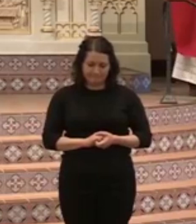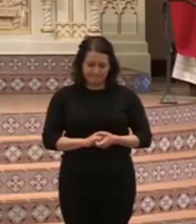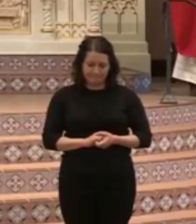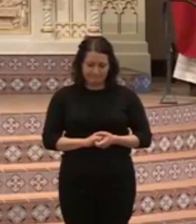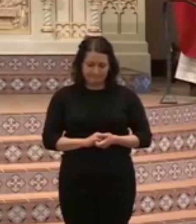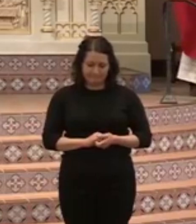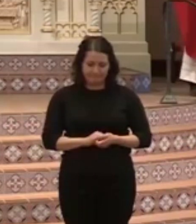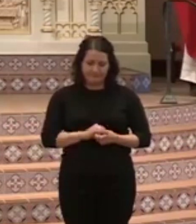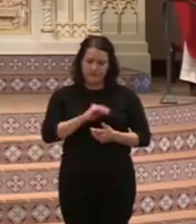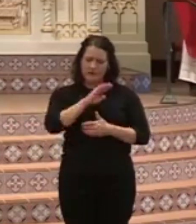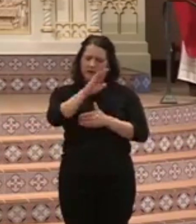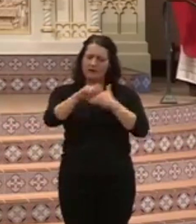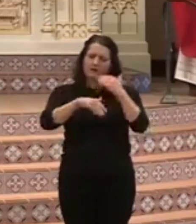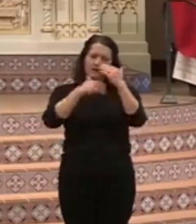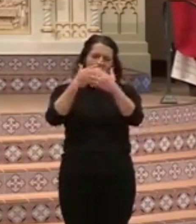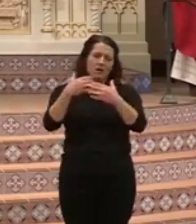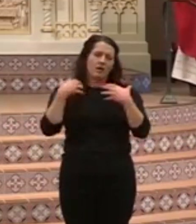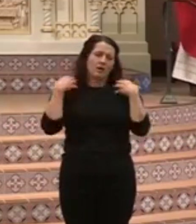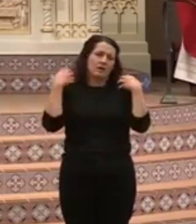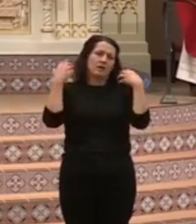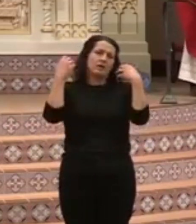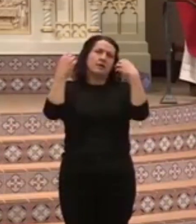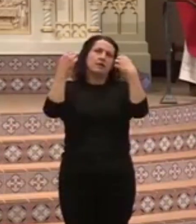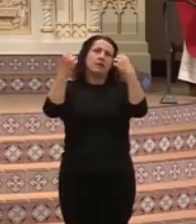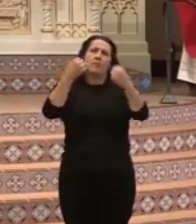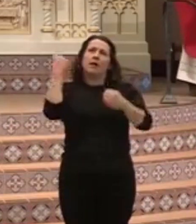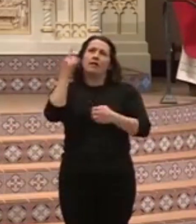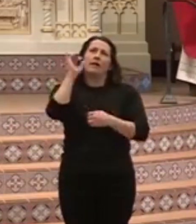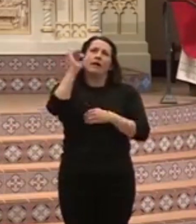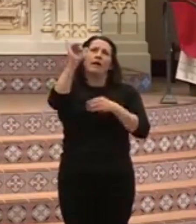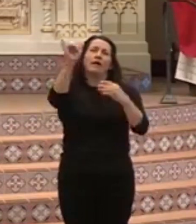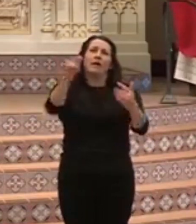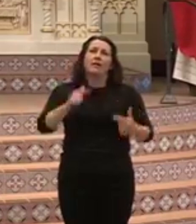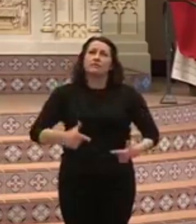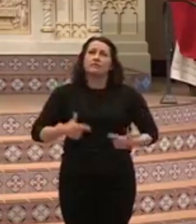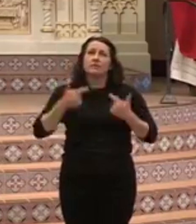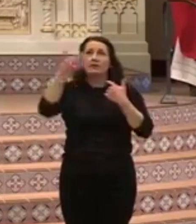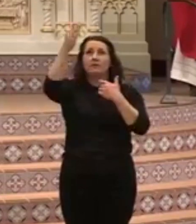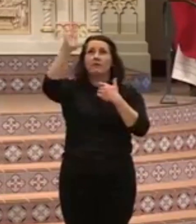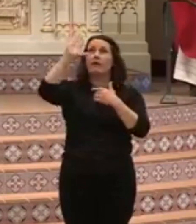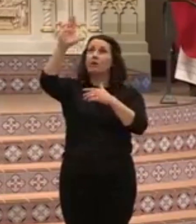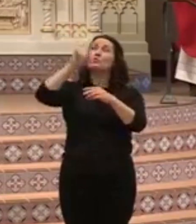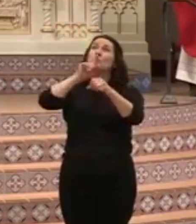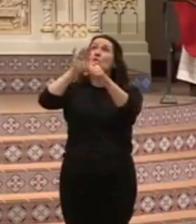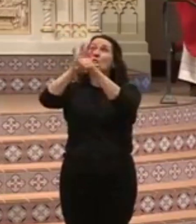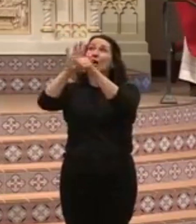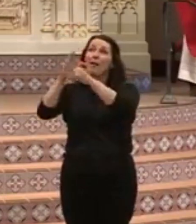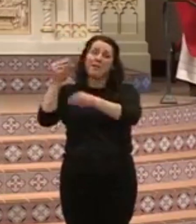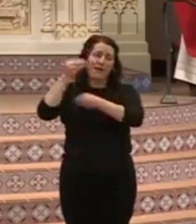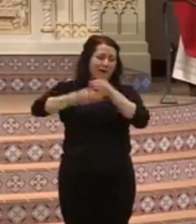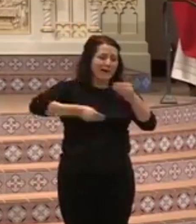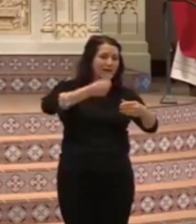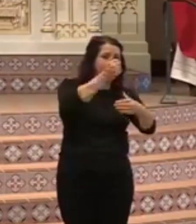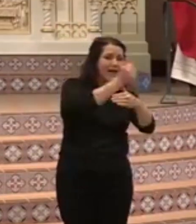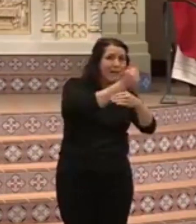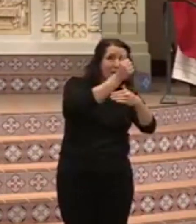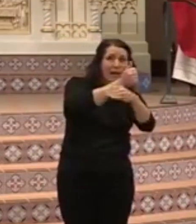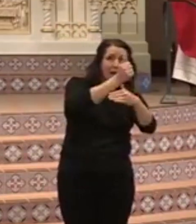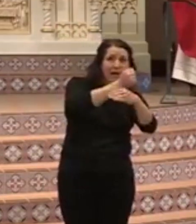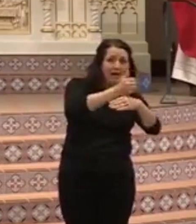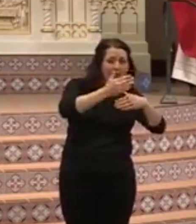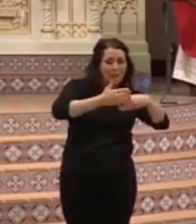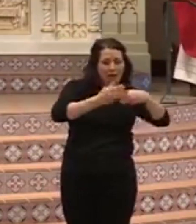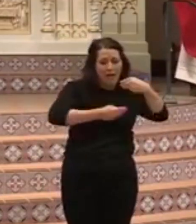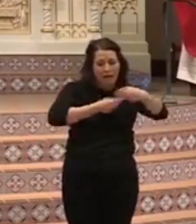Almighty ever-living God, who bestowed your promises on Abraham and his